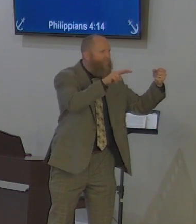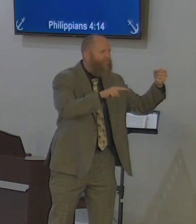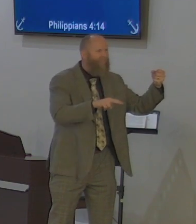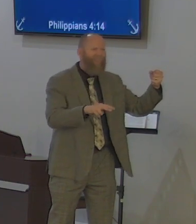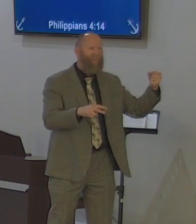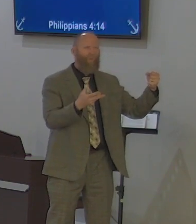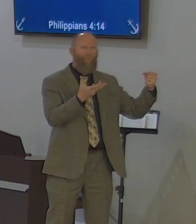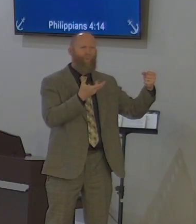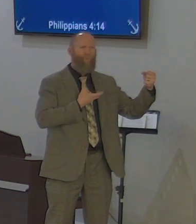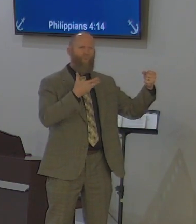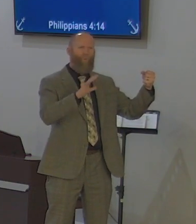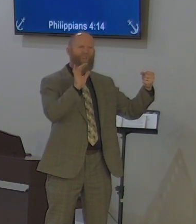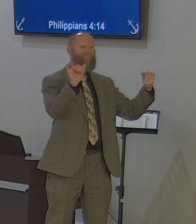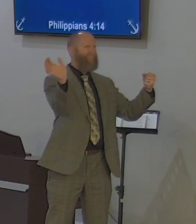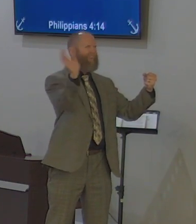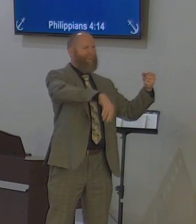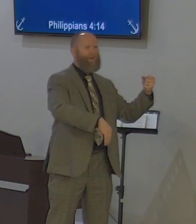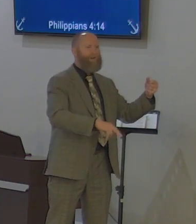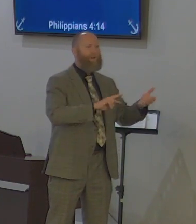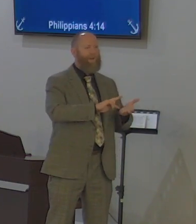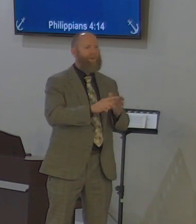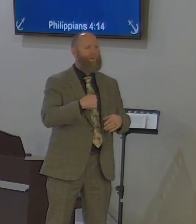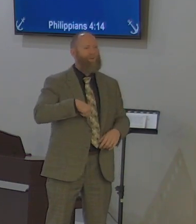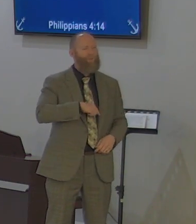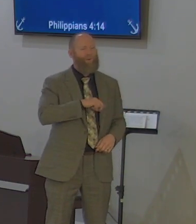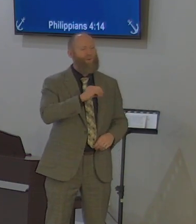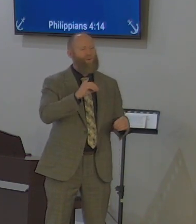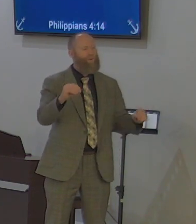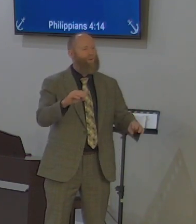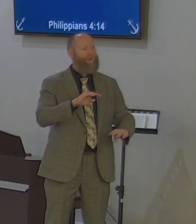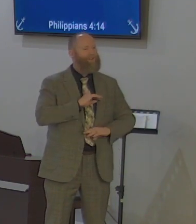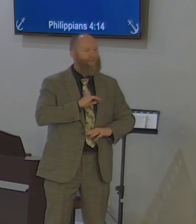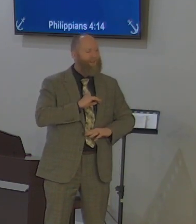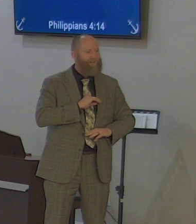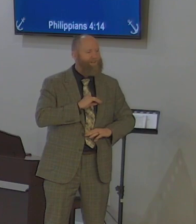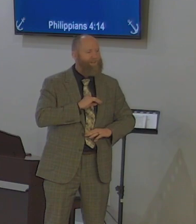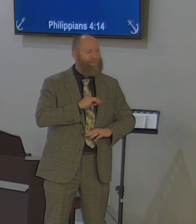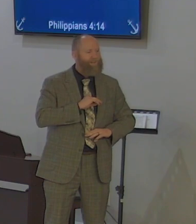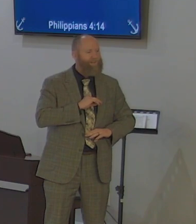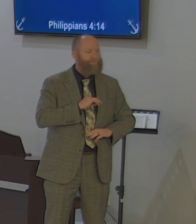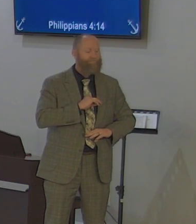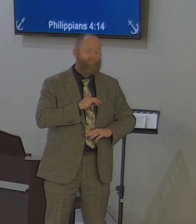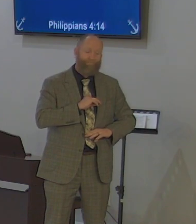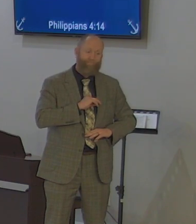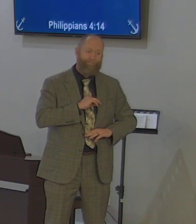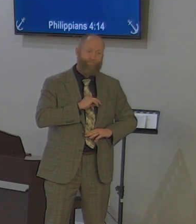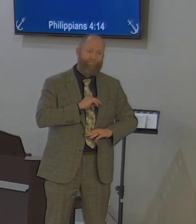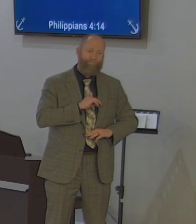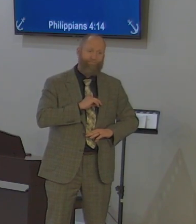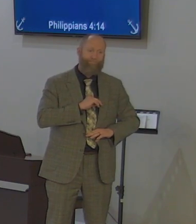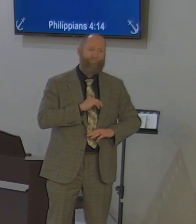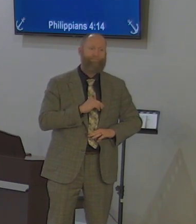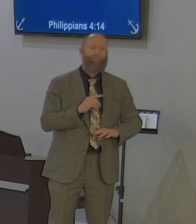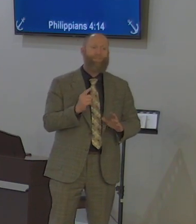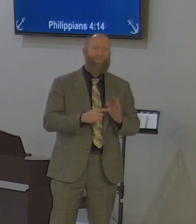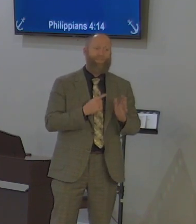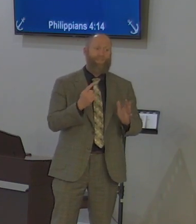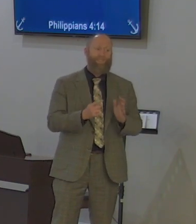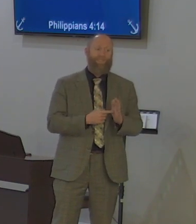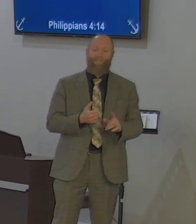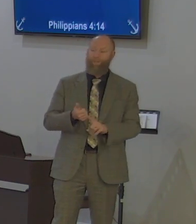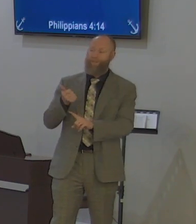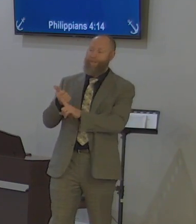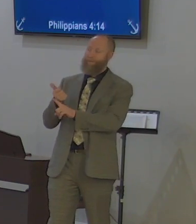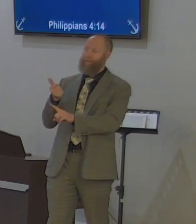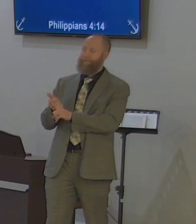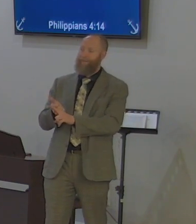in my life I've been so discontented in that way that I've turned down dark chocolate. Now, you can bet that doesn't happen frequently. That was a pretty low